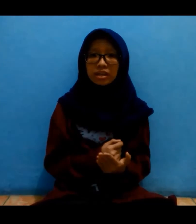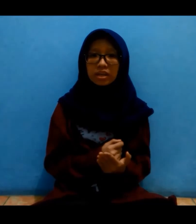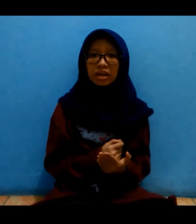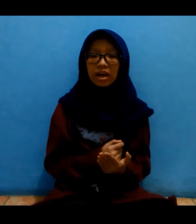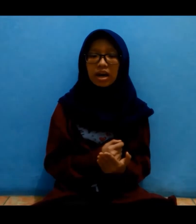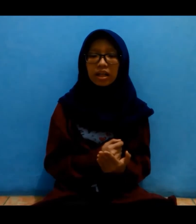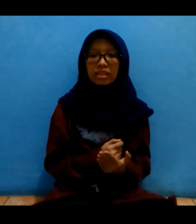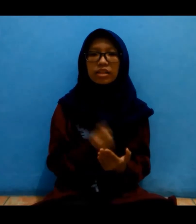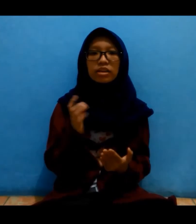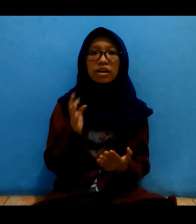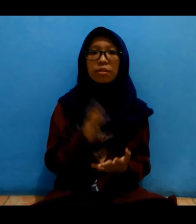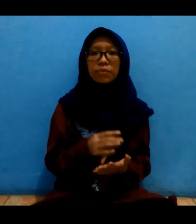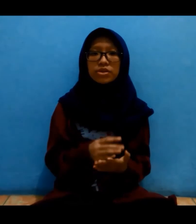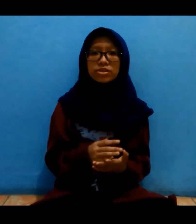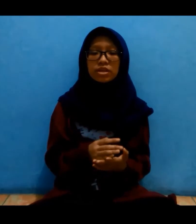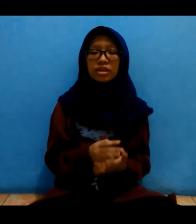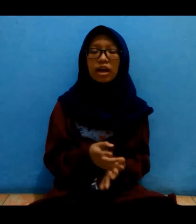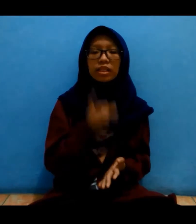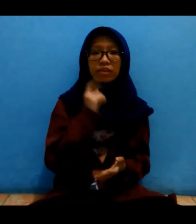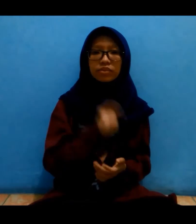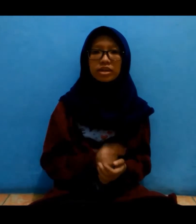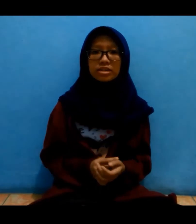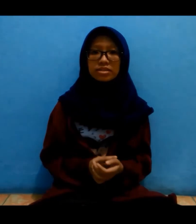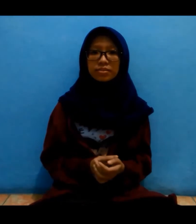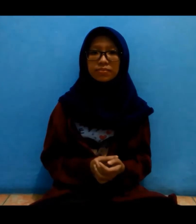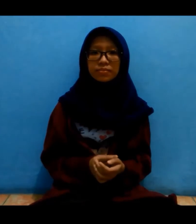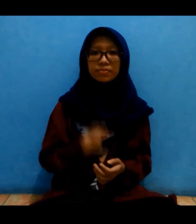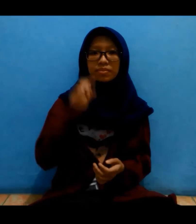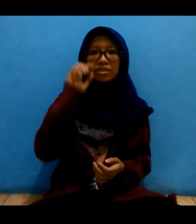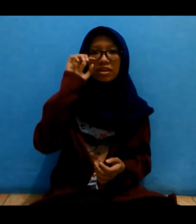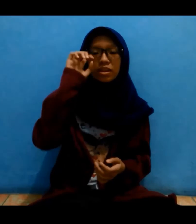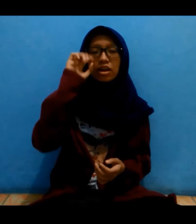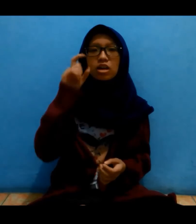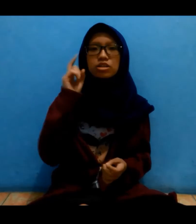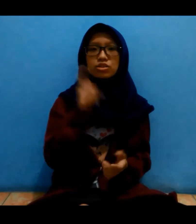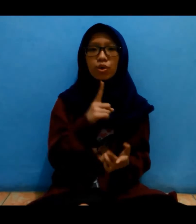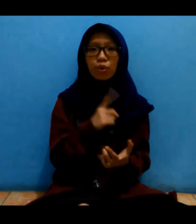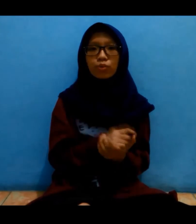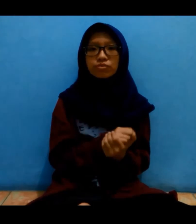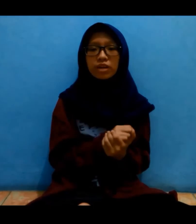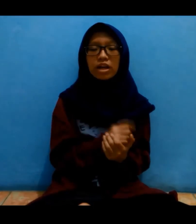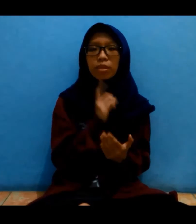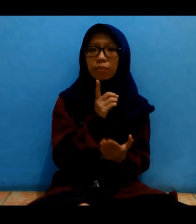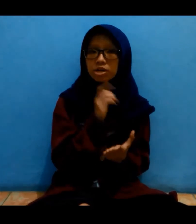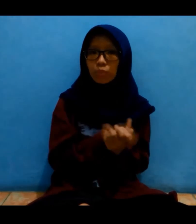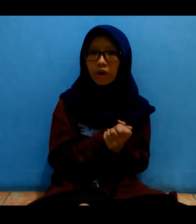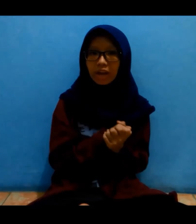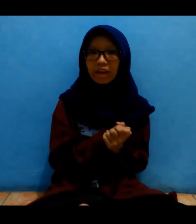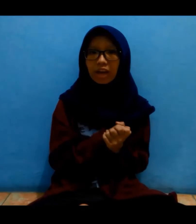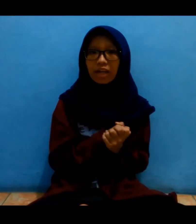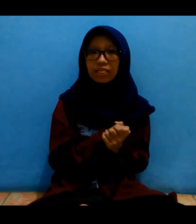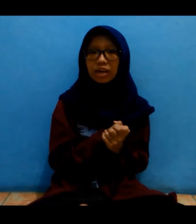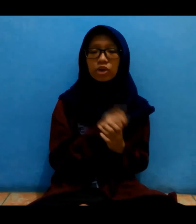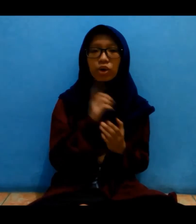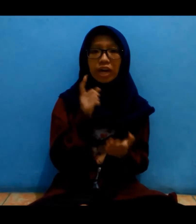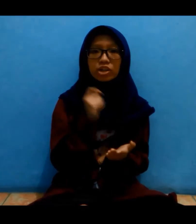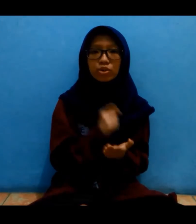tragedy that the real person never does. So, the best way that you can